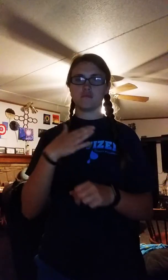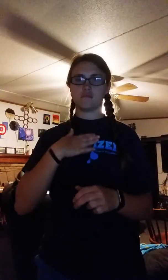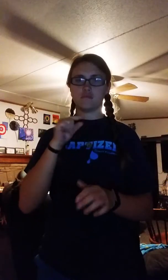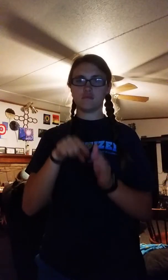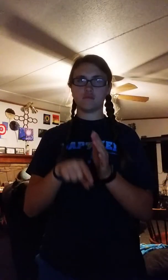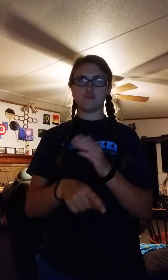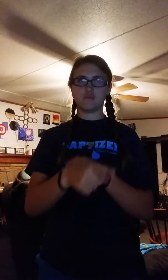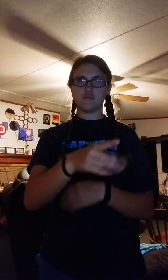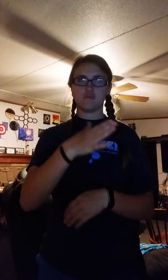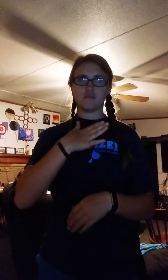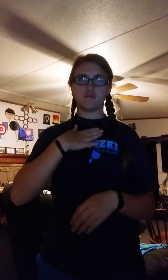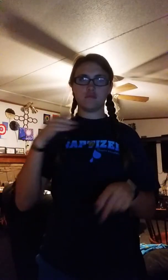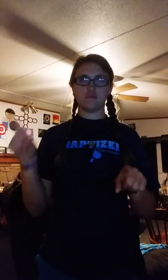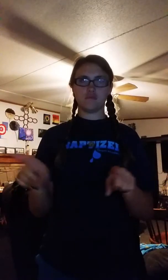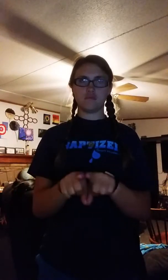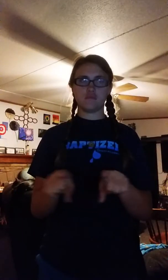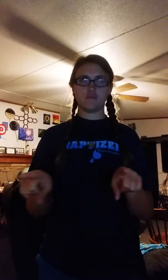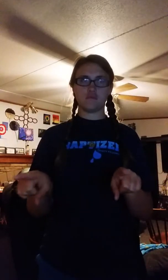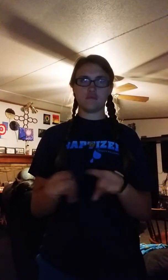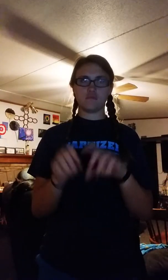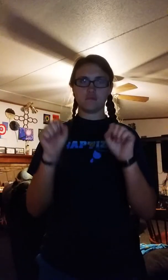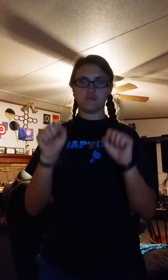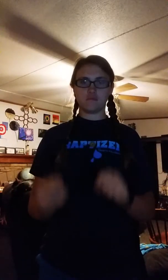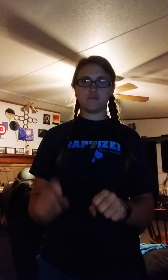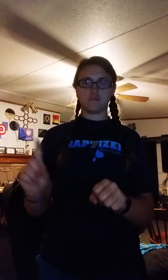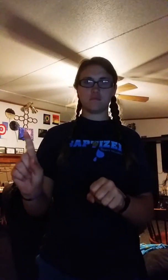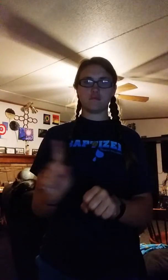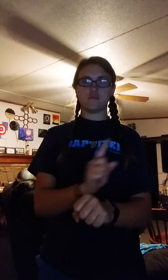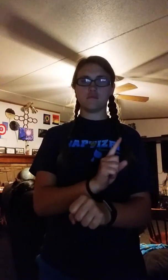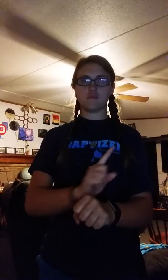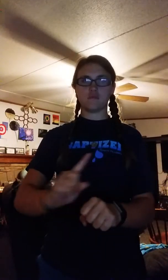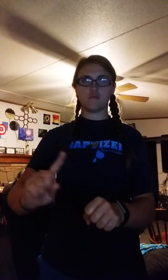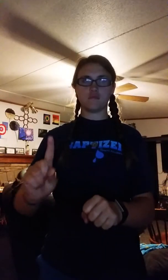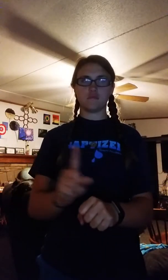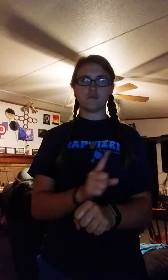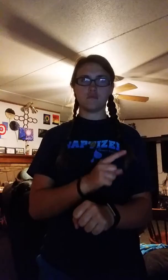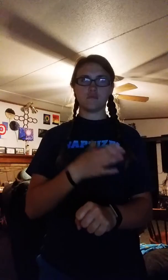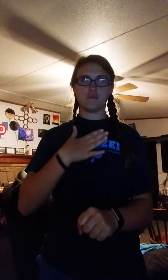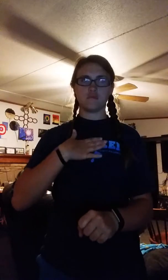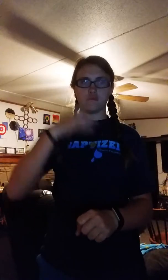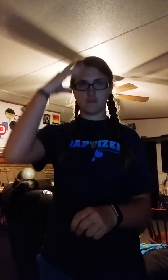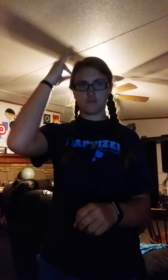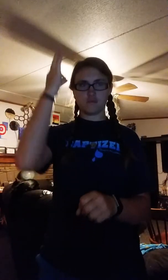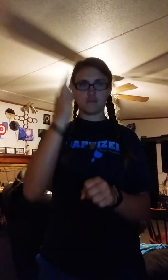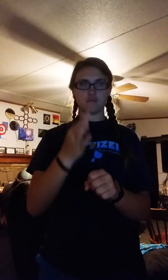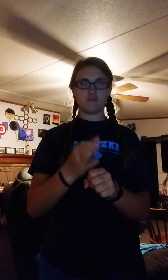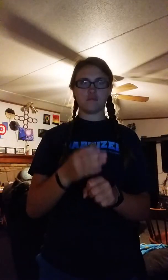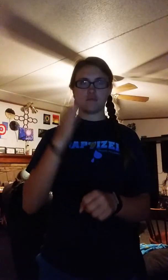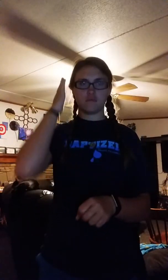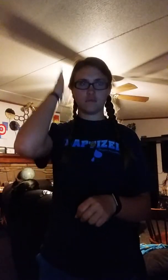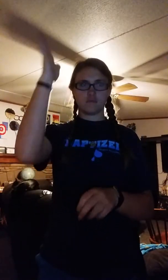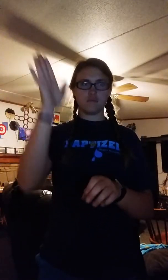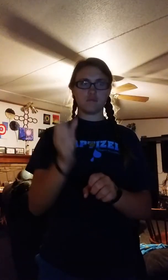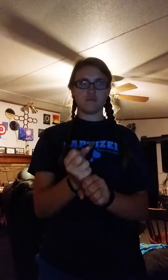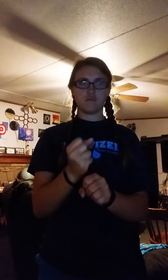me walk me deeper than my feet could ever wander, and my faith will be